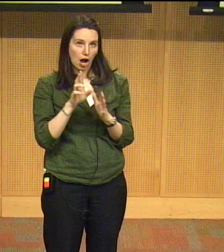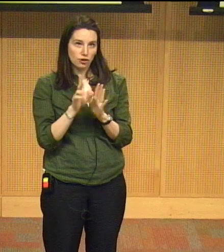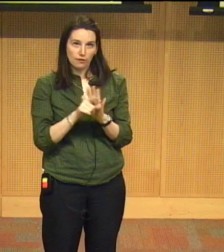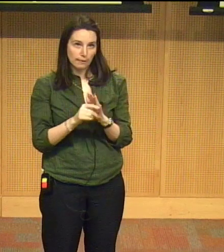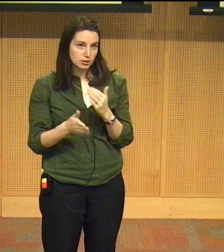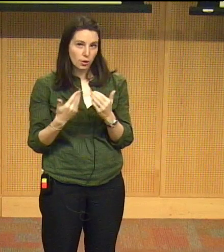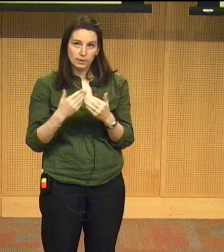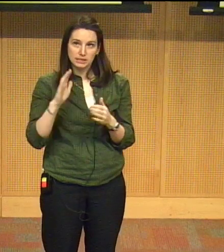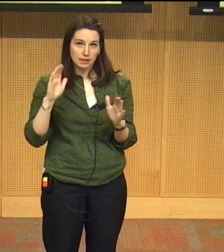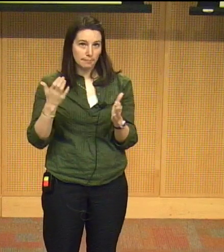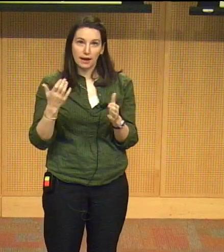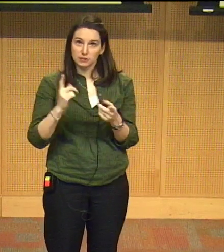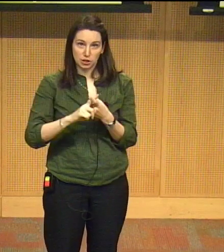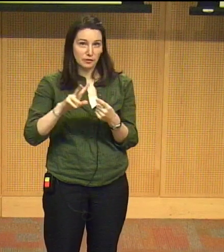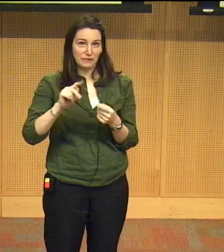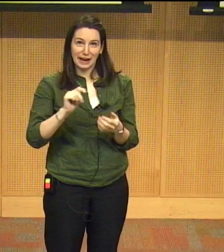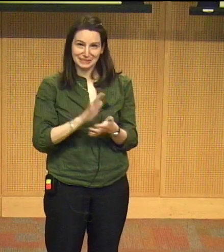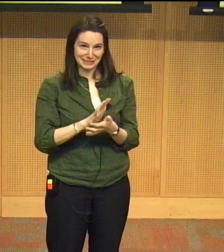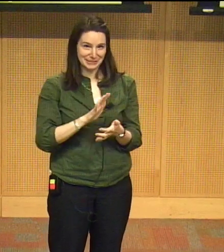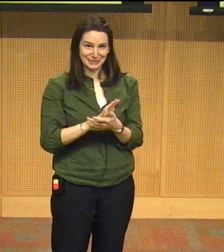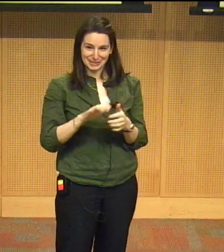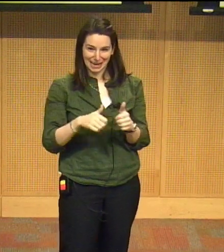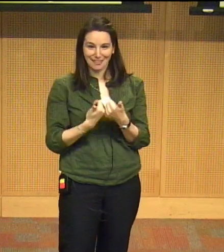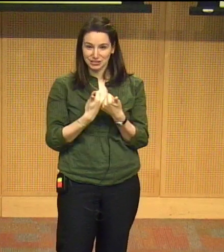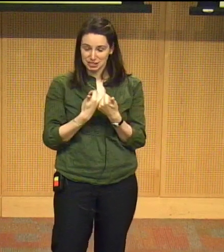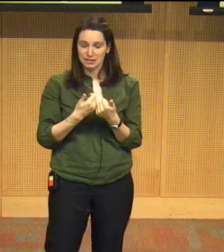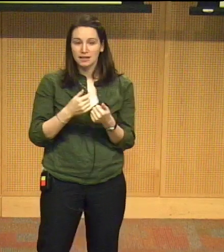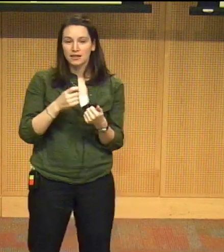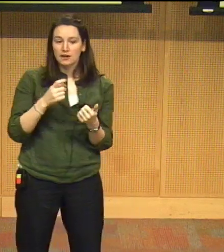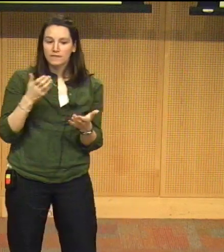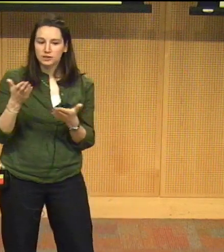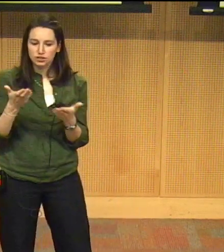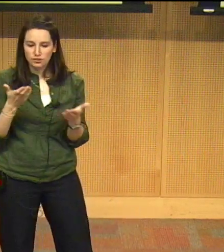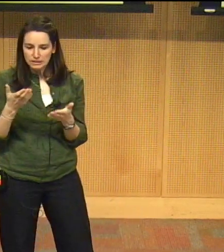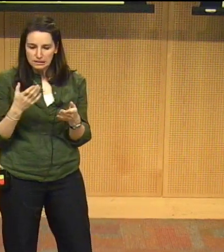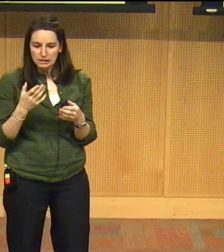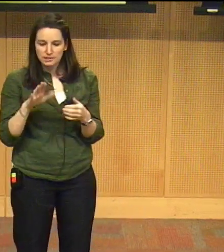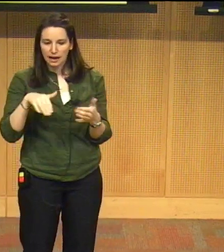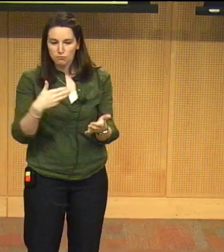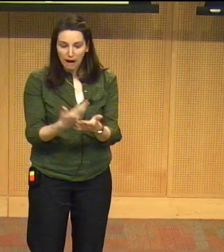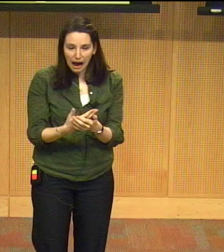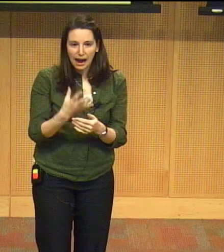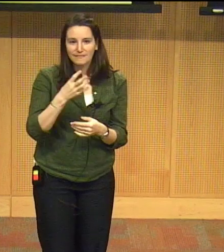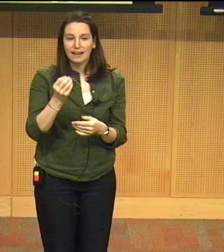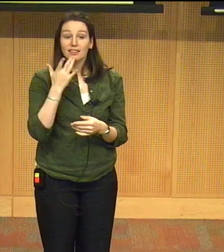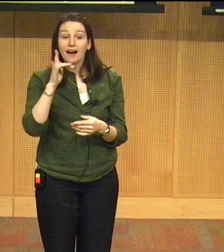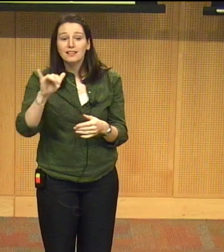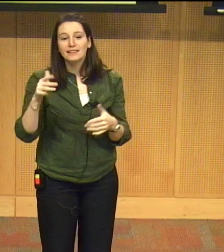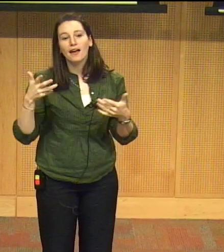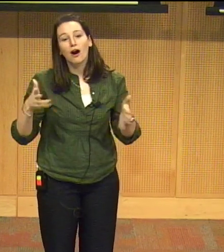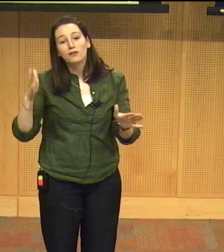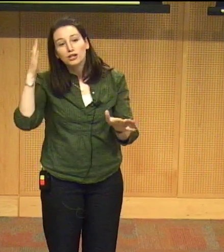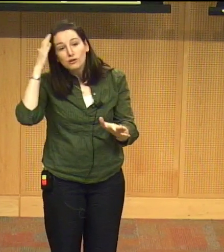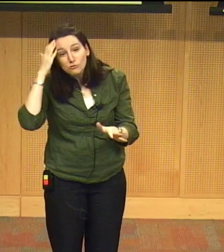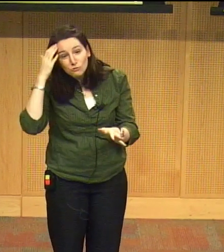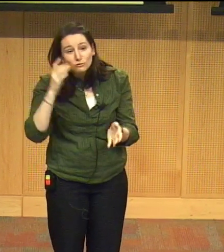undergrad was so easy compared to vet school challenges. For services, I arrived, and luckily they already knew